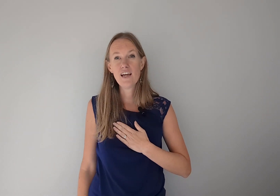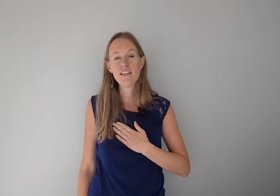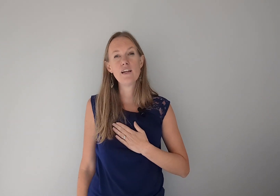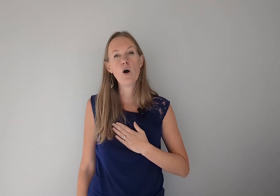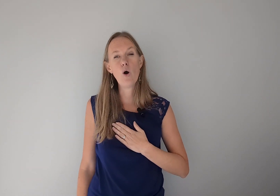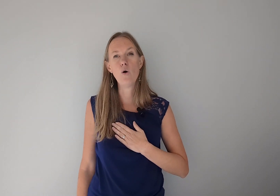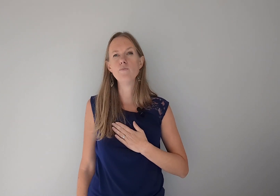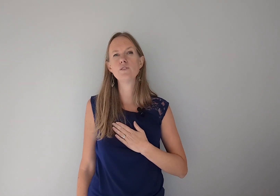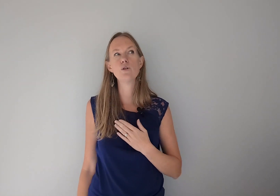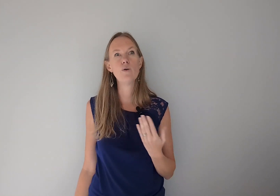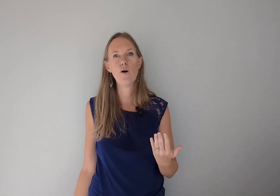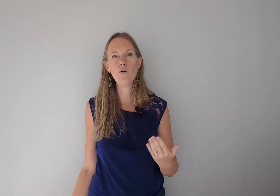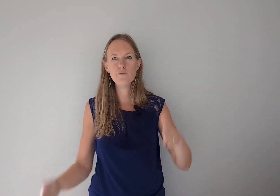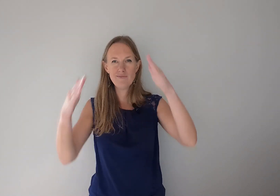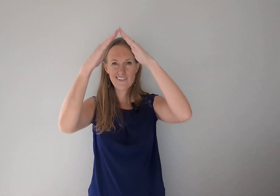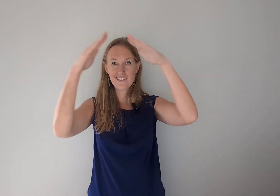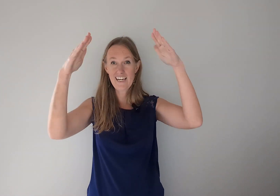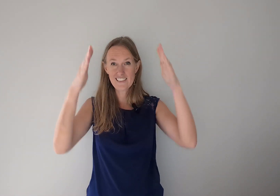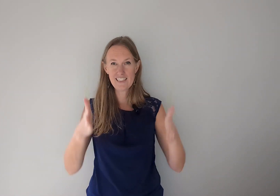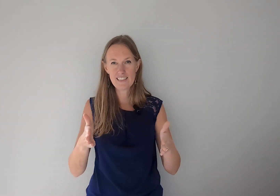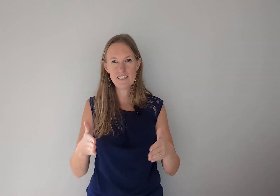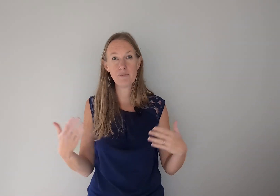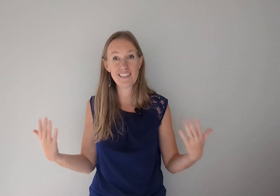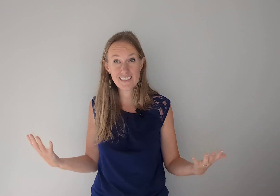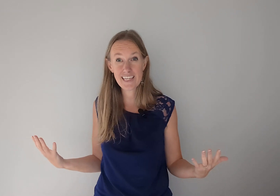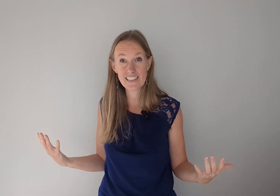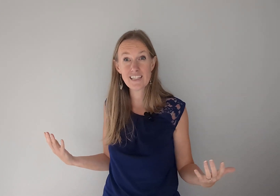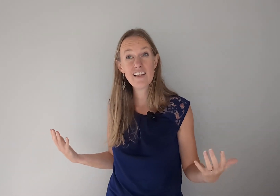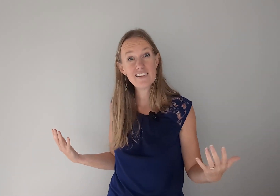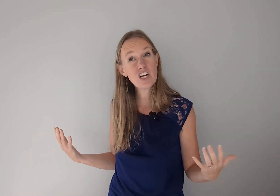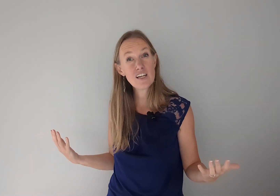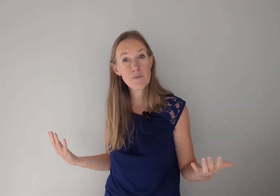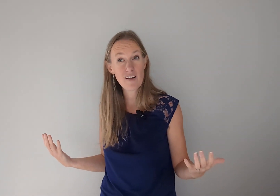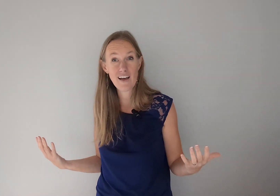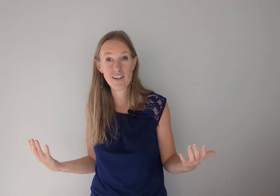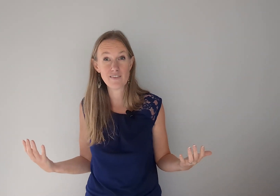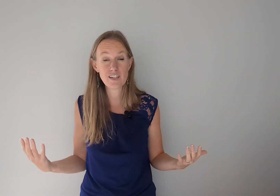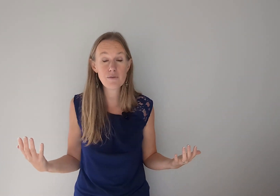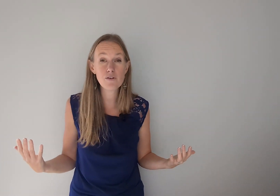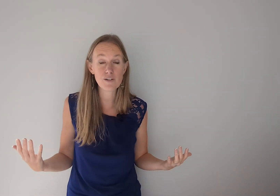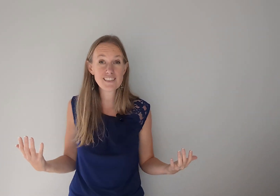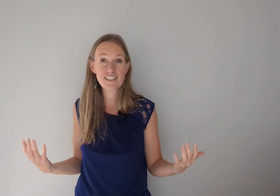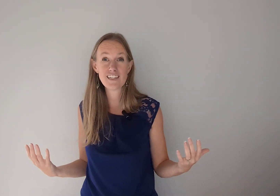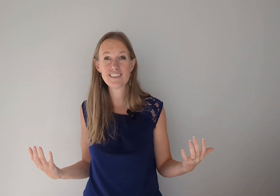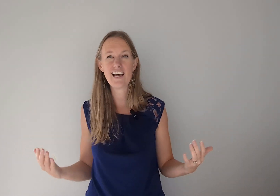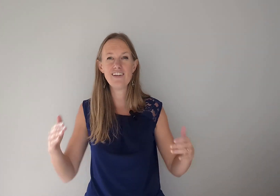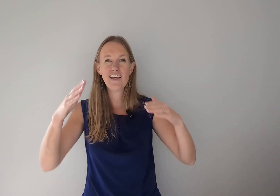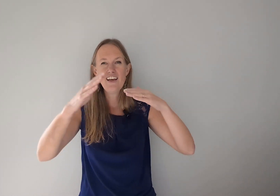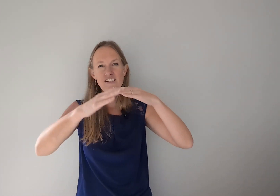and then home. So home is actually like this, but in this case, they're talking about heaven. We're talking about grace leading us to heaven. So